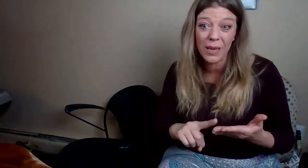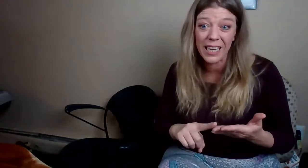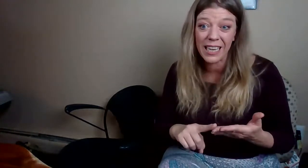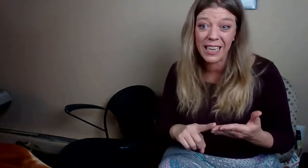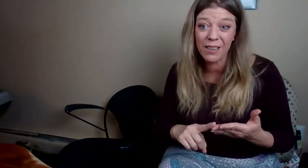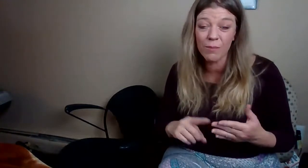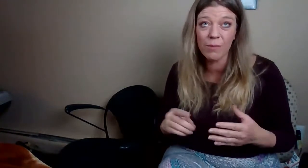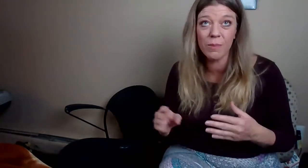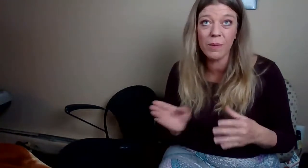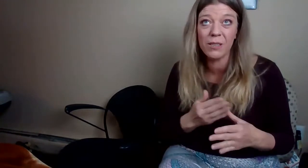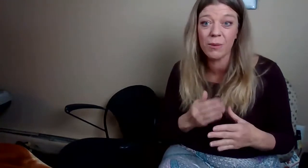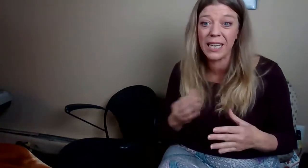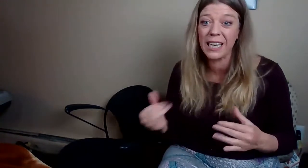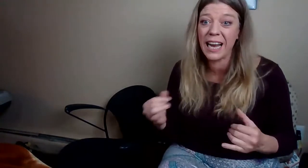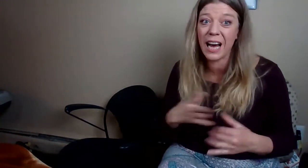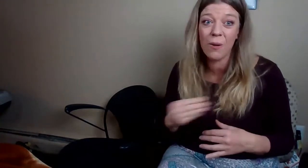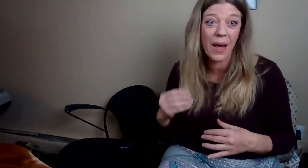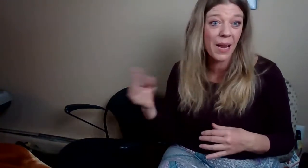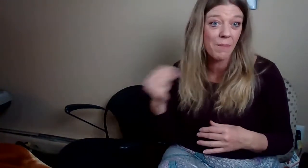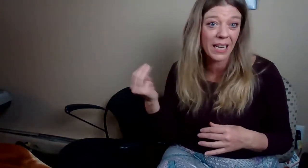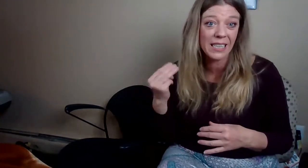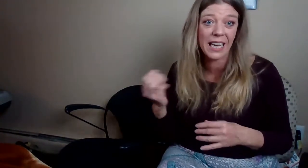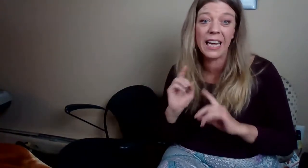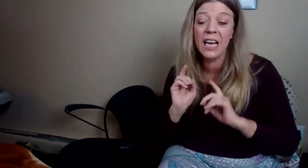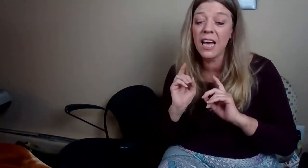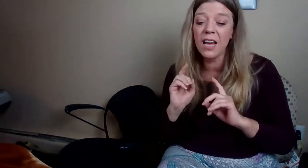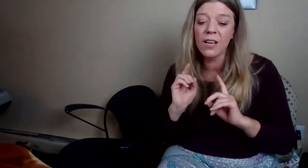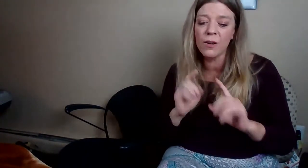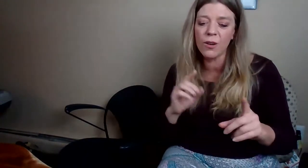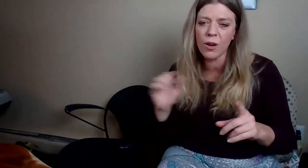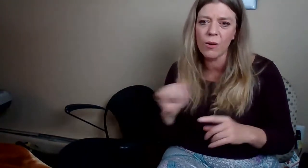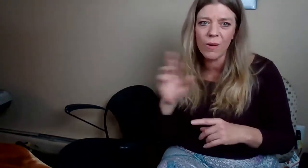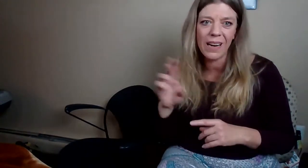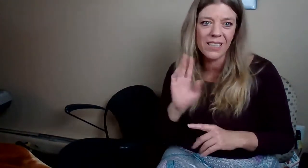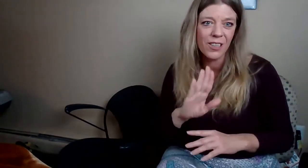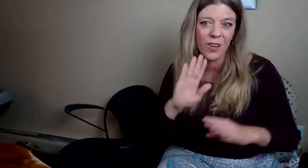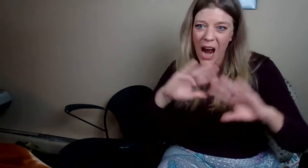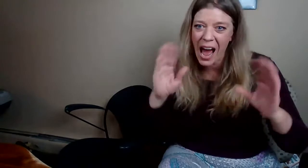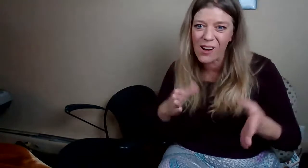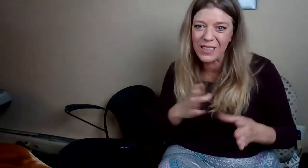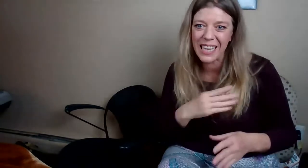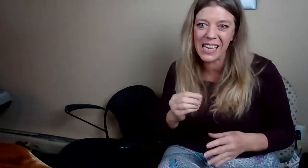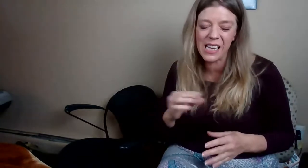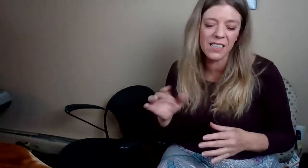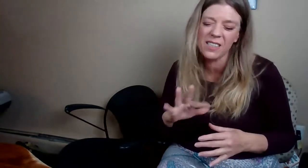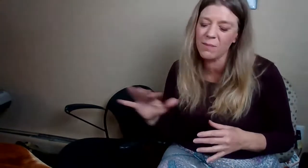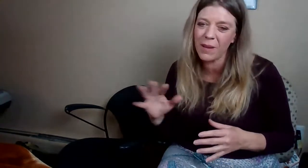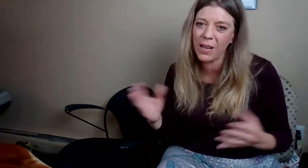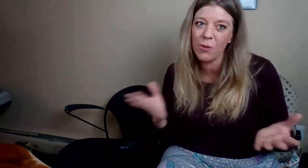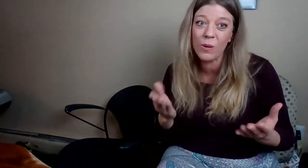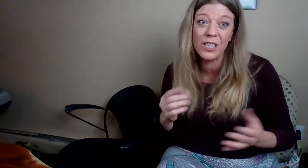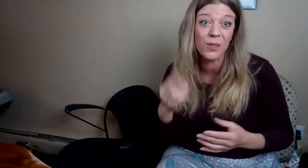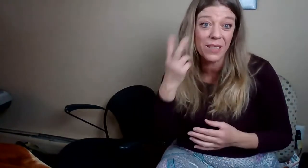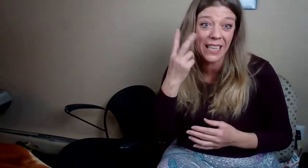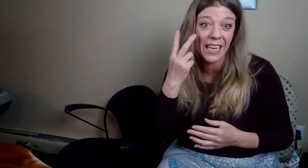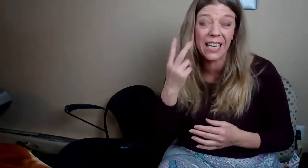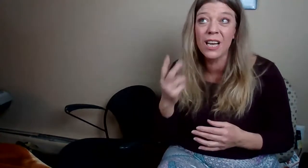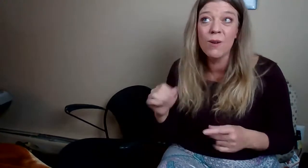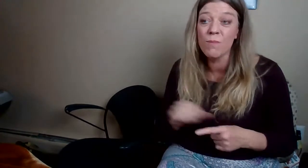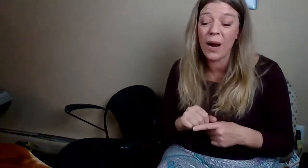week, between now and Monday, go around your house and spell what you see.